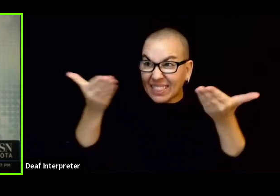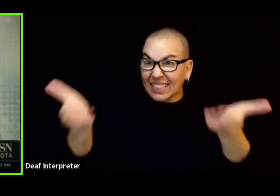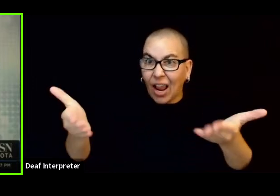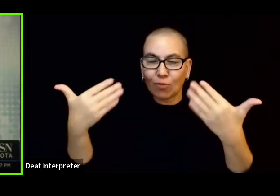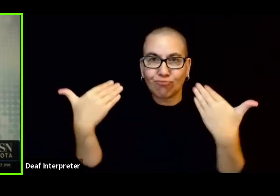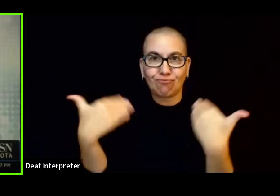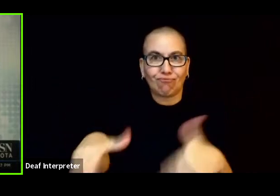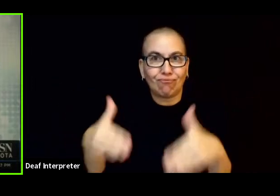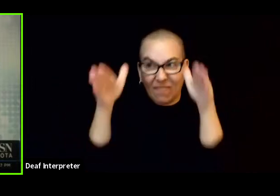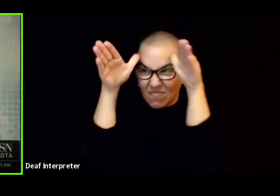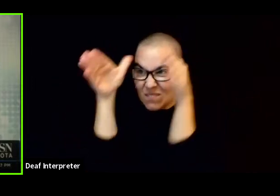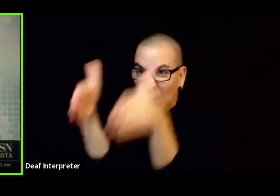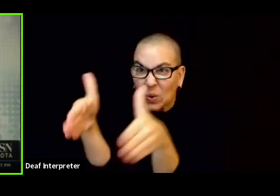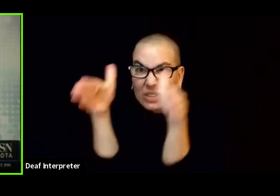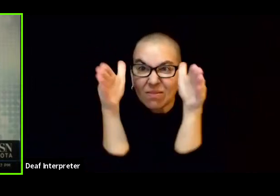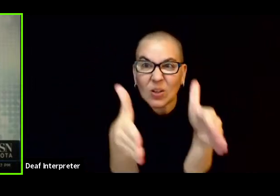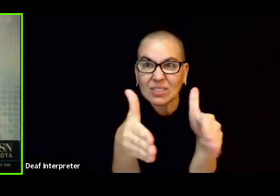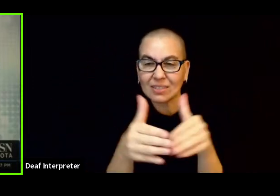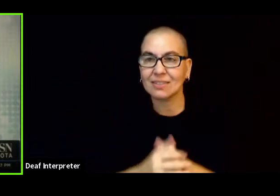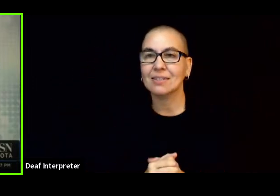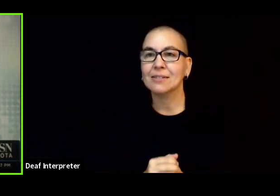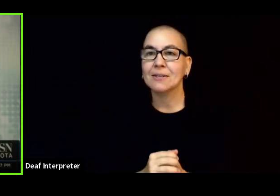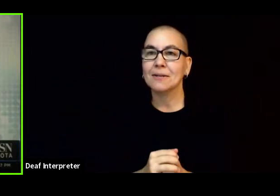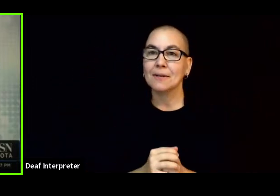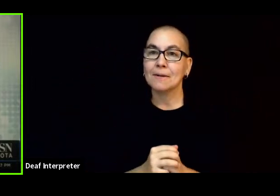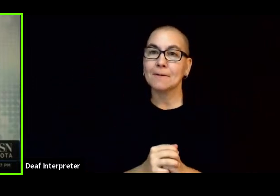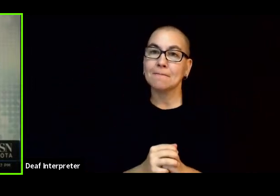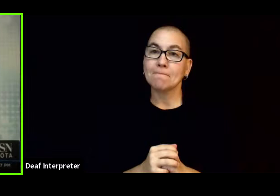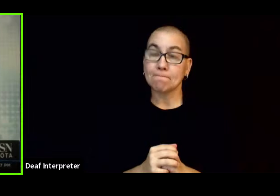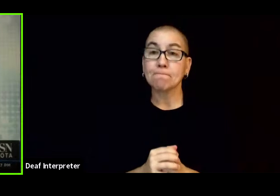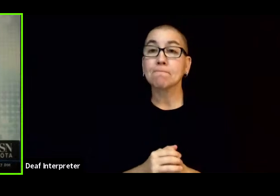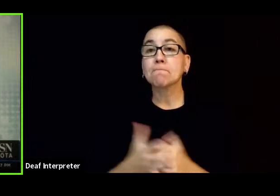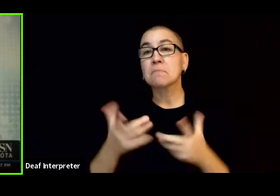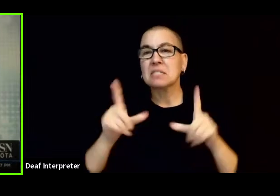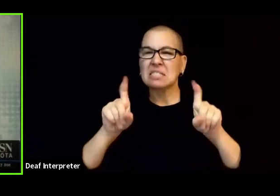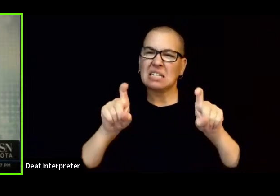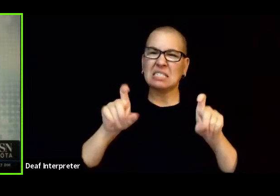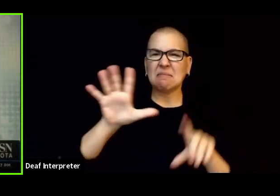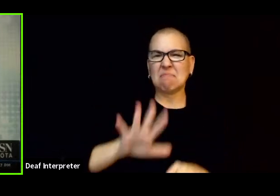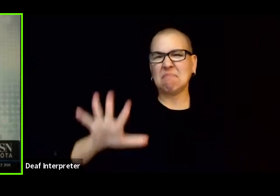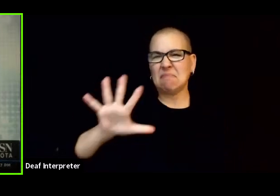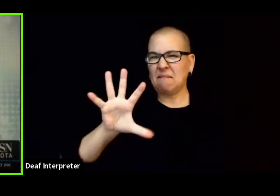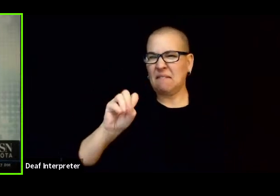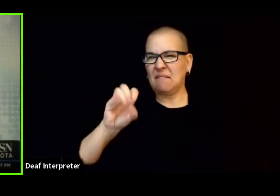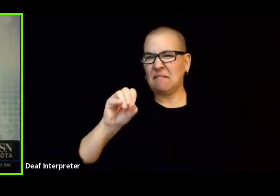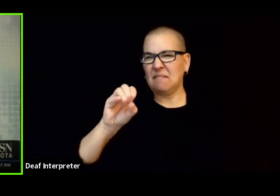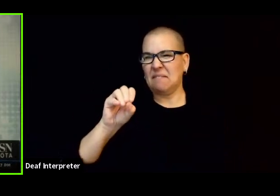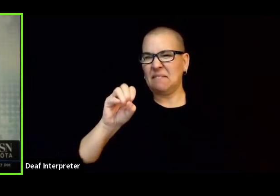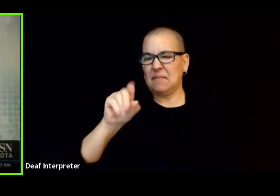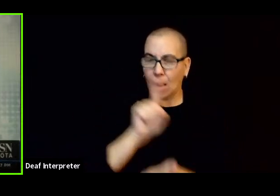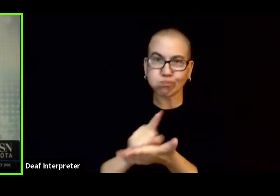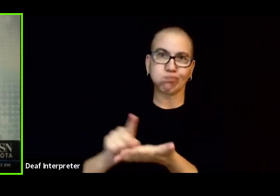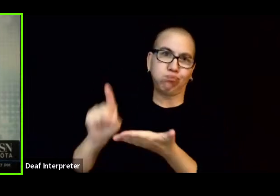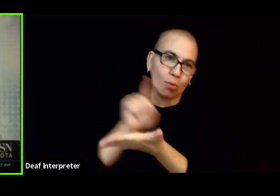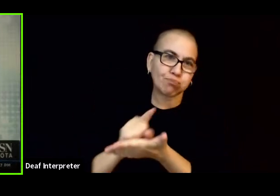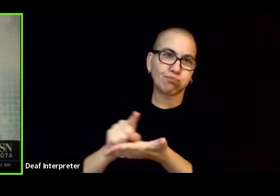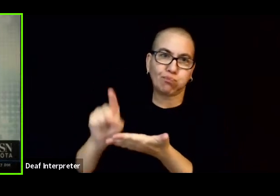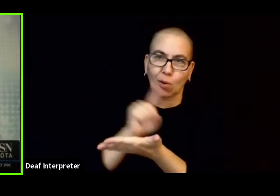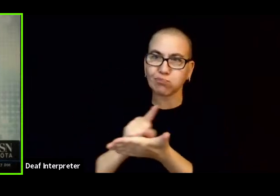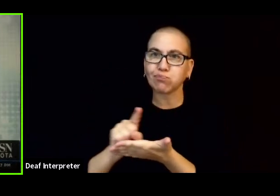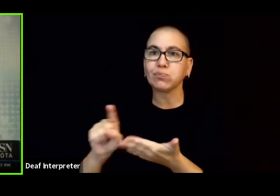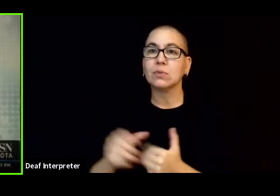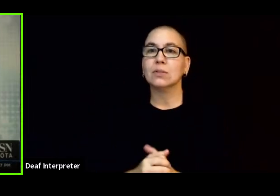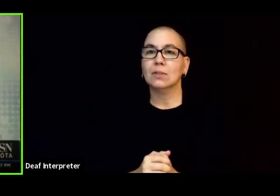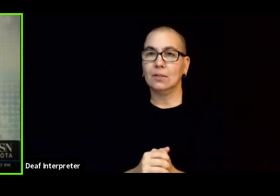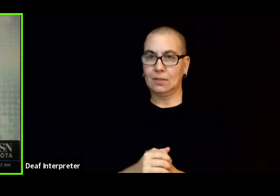swab roughly 50 facilities per week. We've partnered with laboratories within and outside Minnesota to ensure long-term care